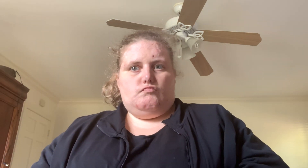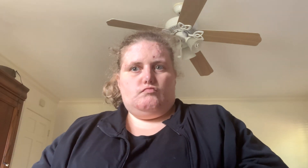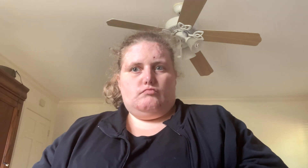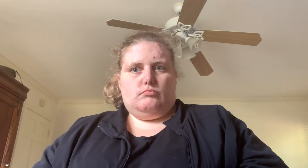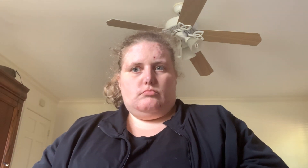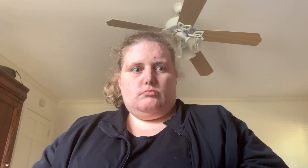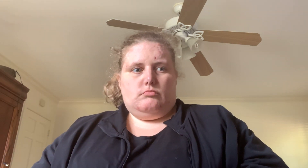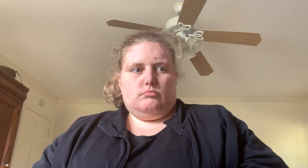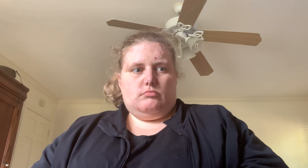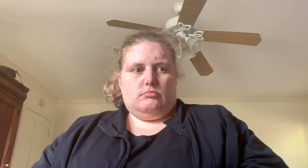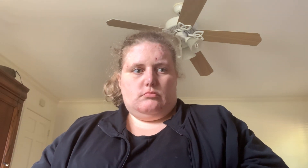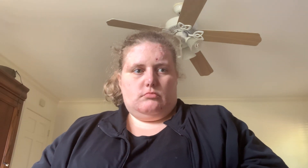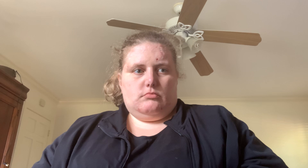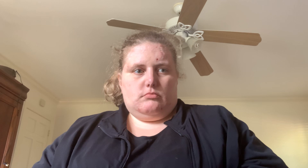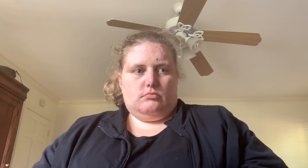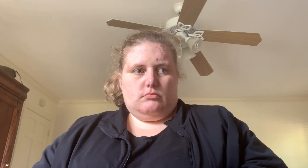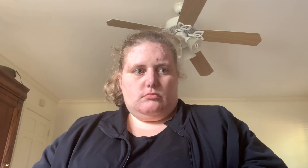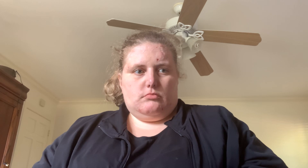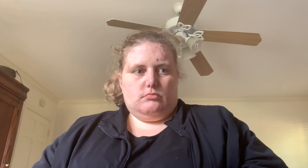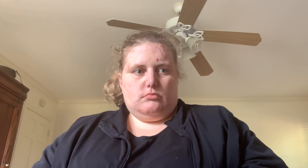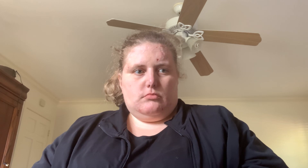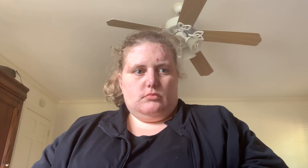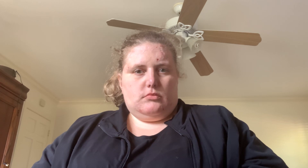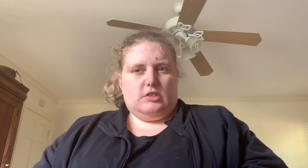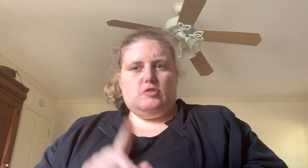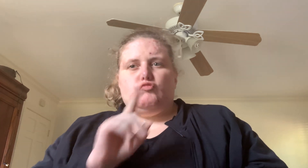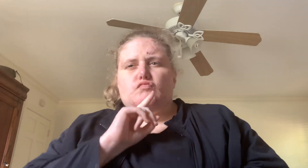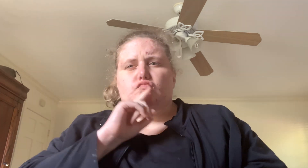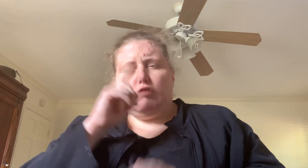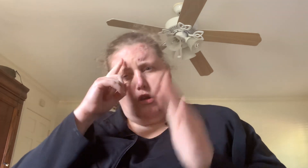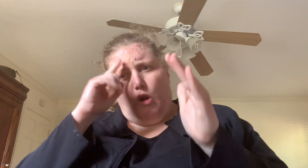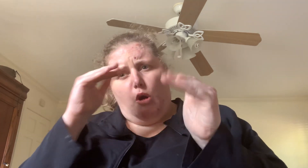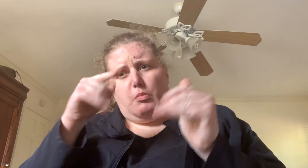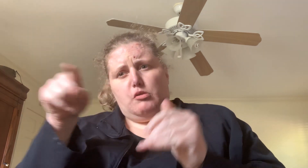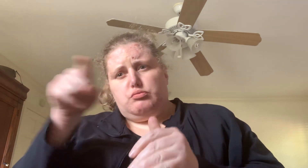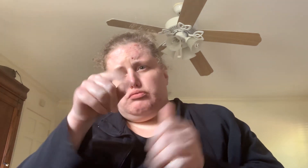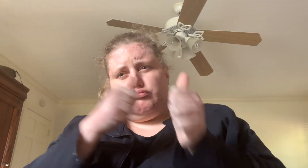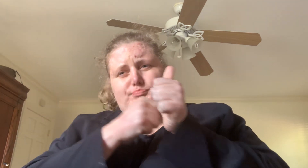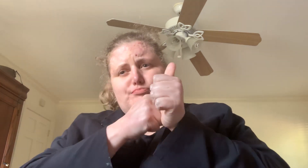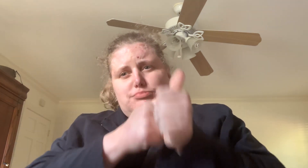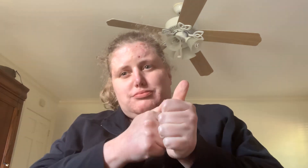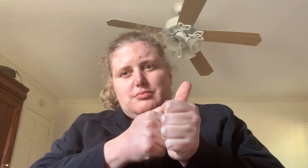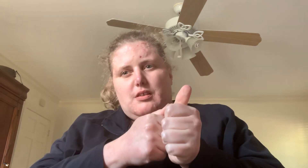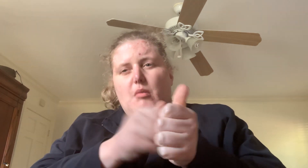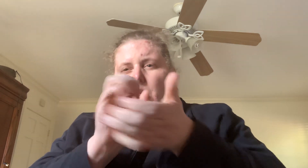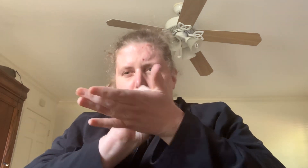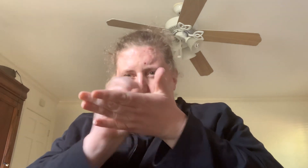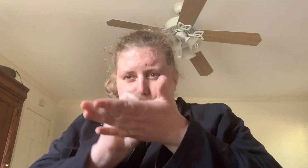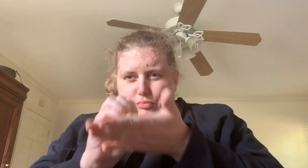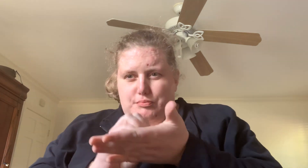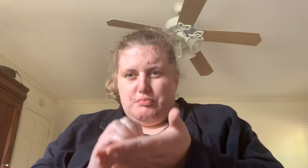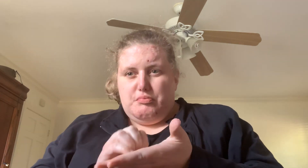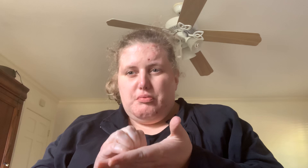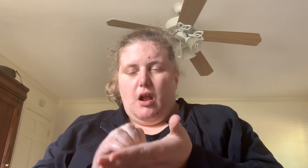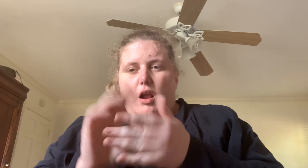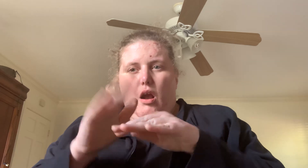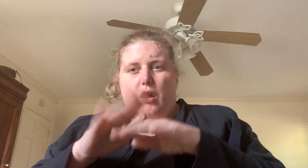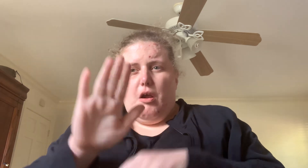As I said, I really hope that you're following along with me by writing this on your own paper because that's how it's going to make a little bit